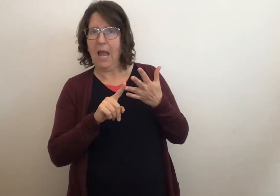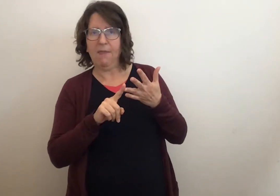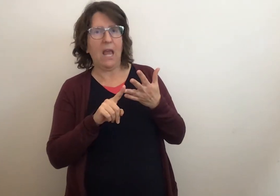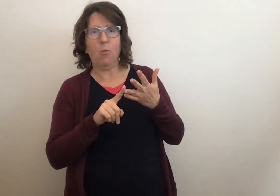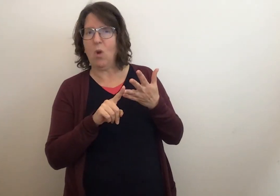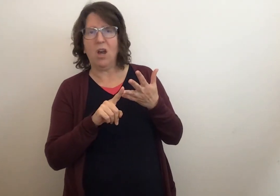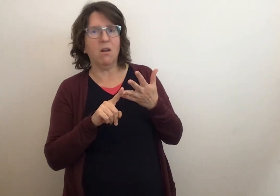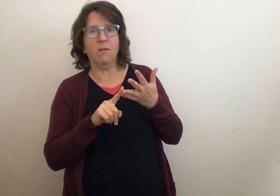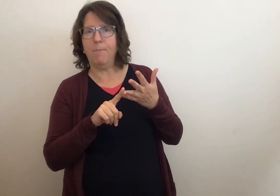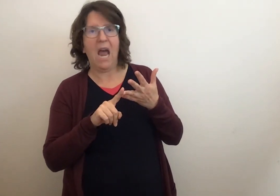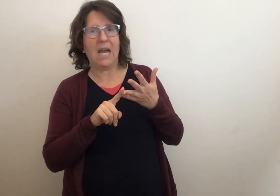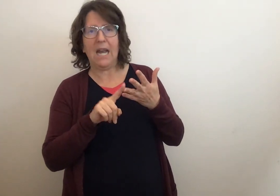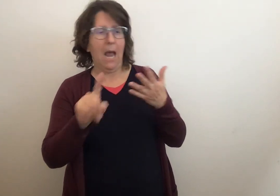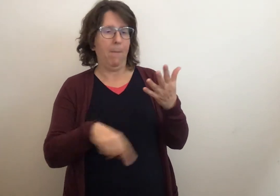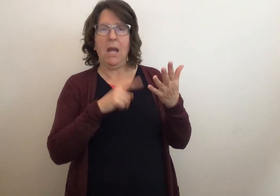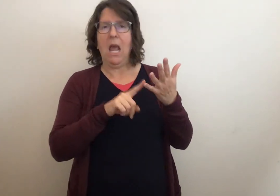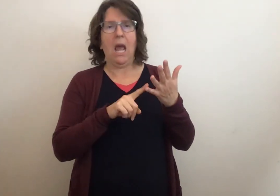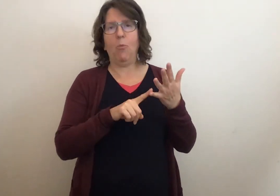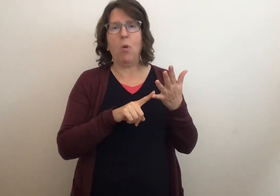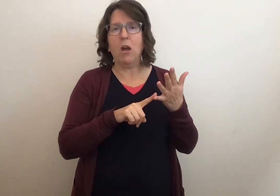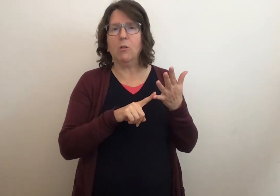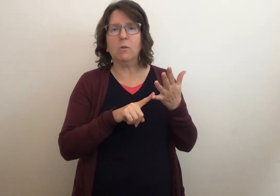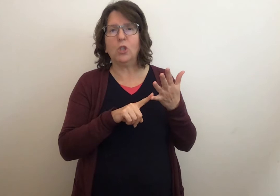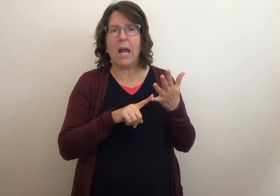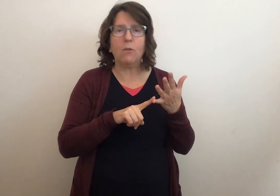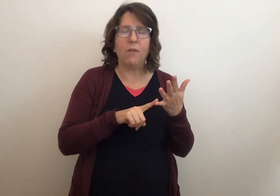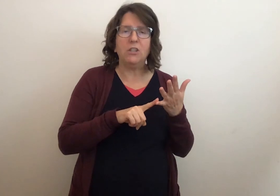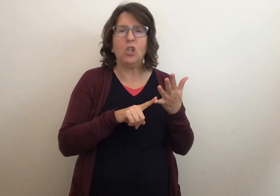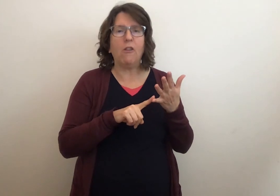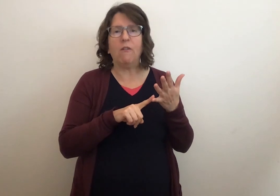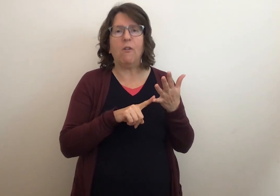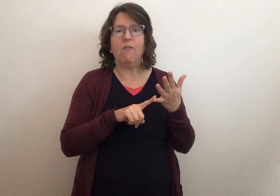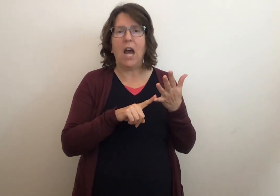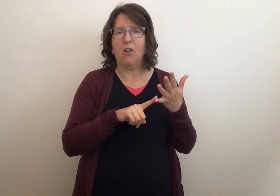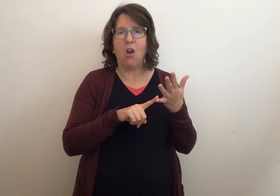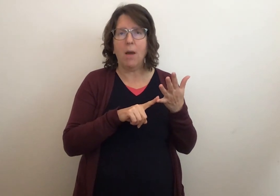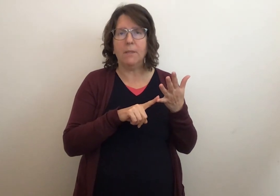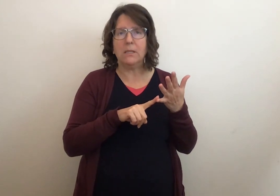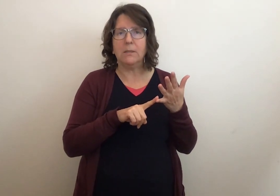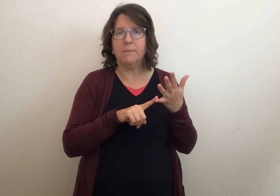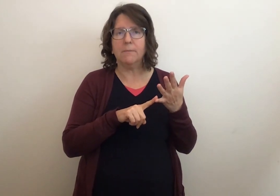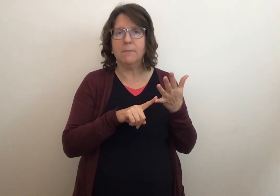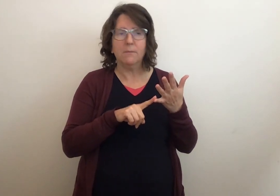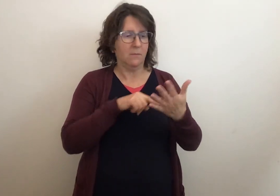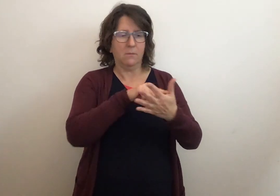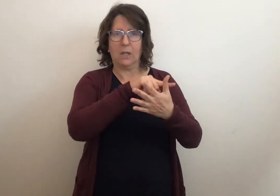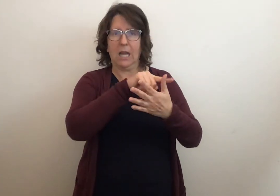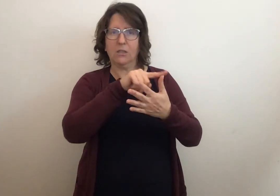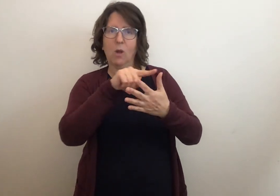and then we'll pack it up, and we'll check with each other for final comments. Okay, so I have